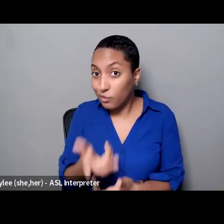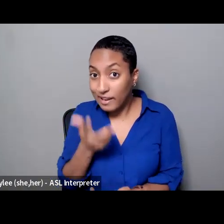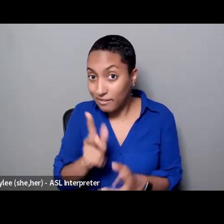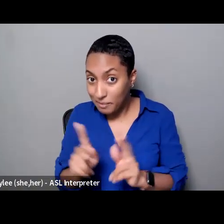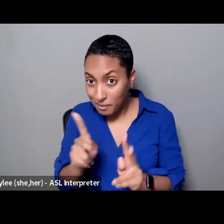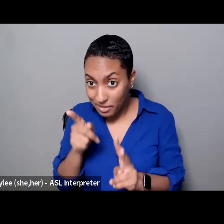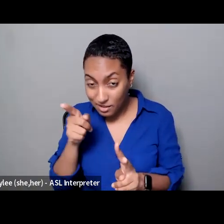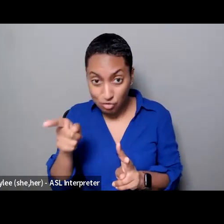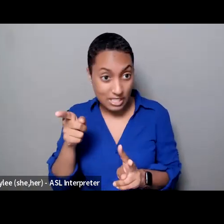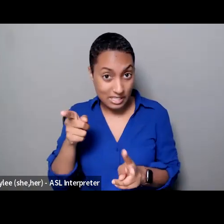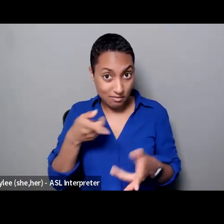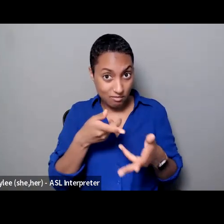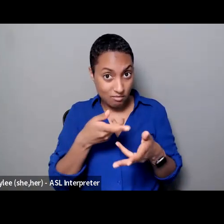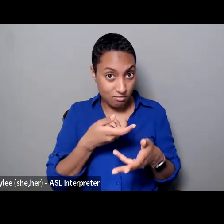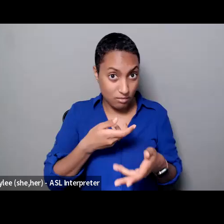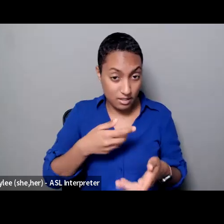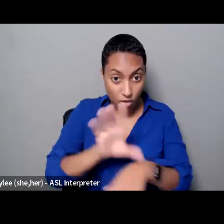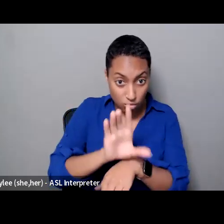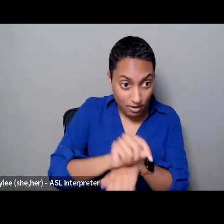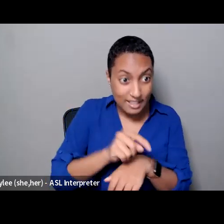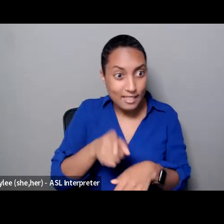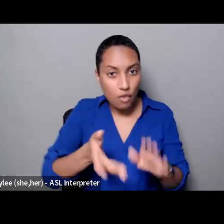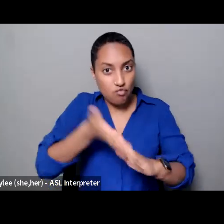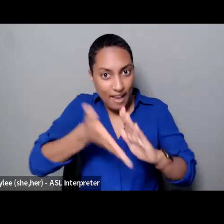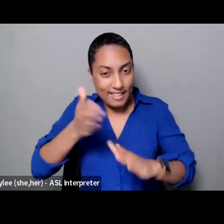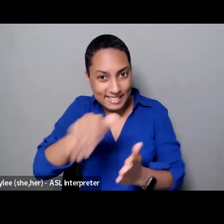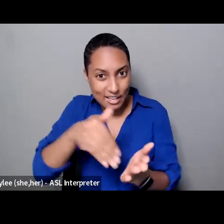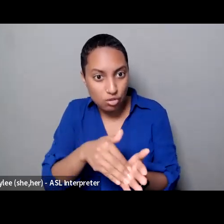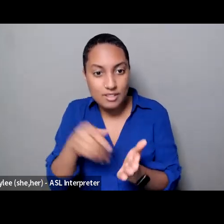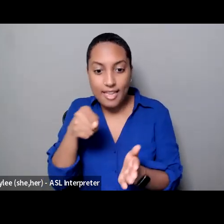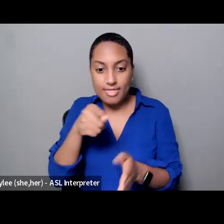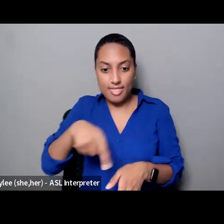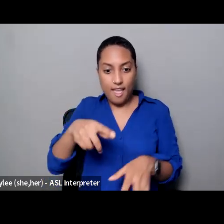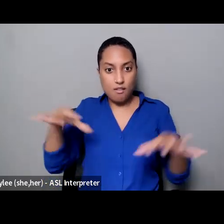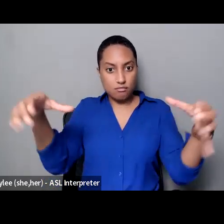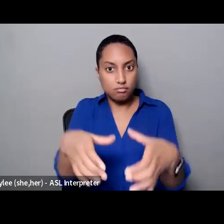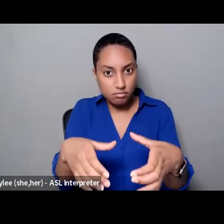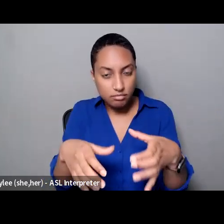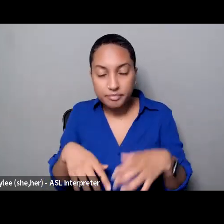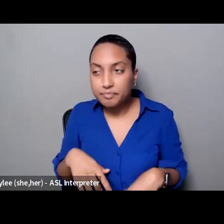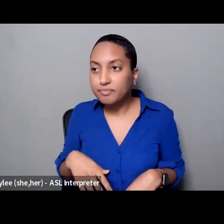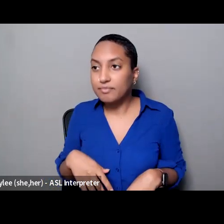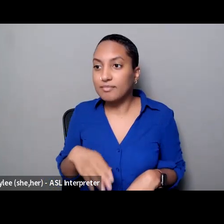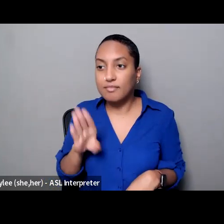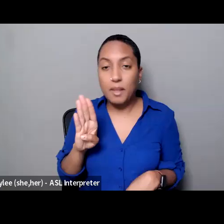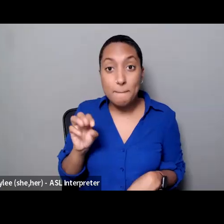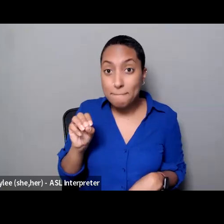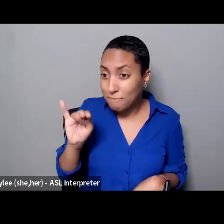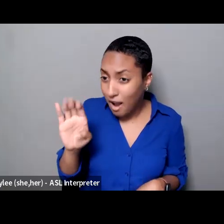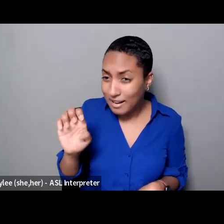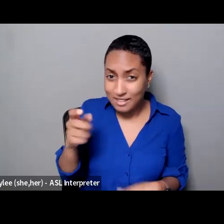centers. Kudos. Obviously, Bonnie has always had a fertile mind and had